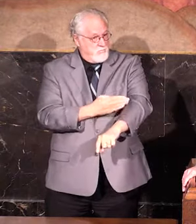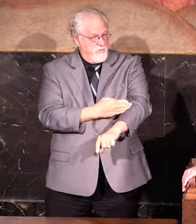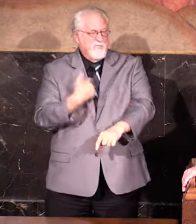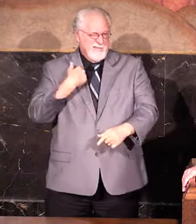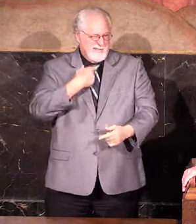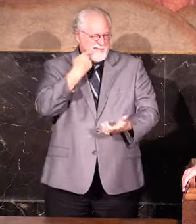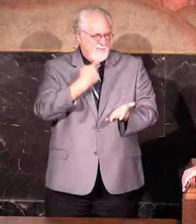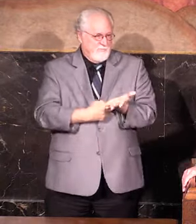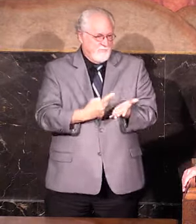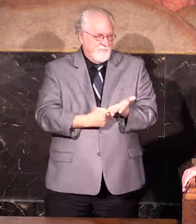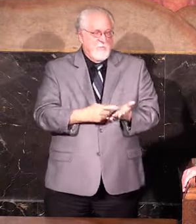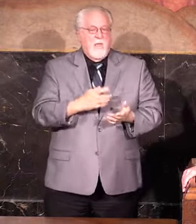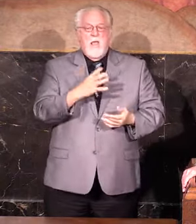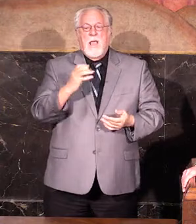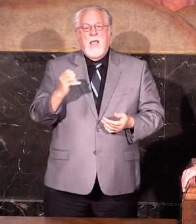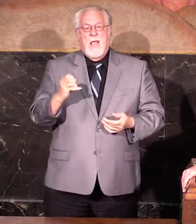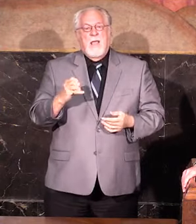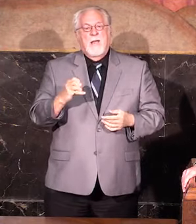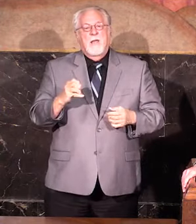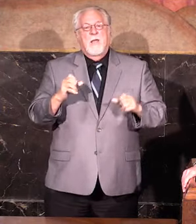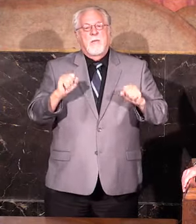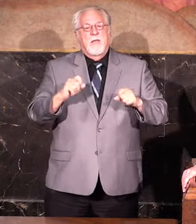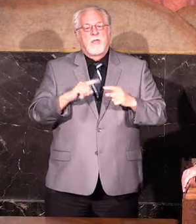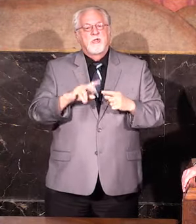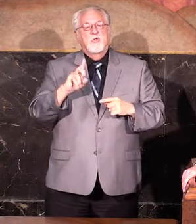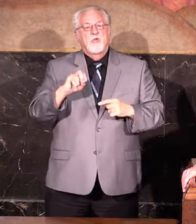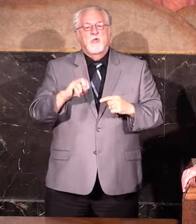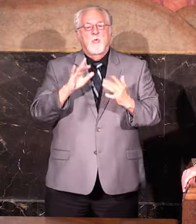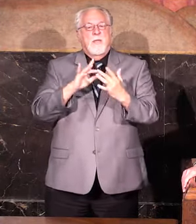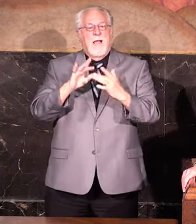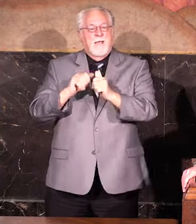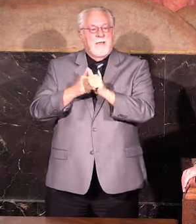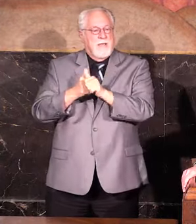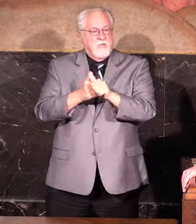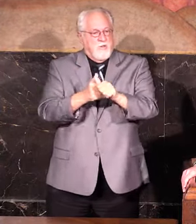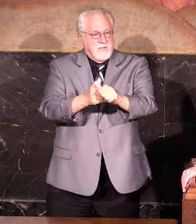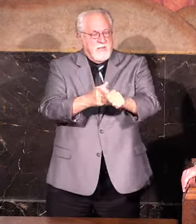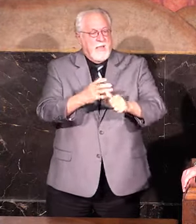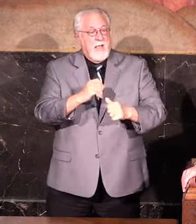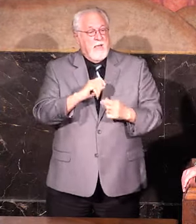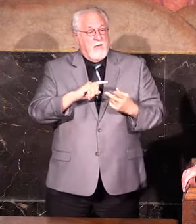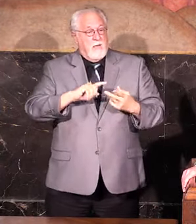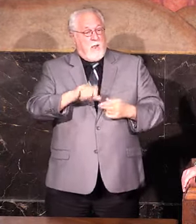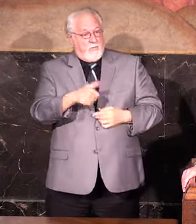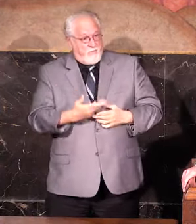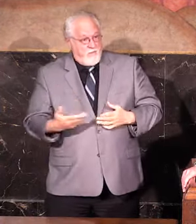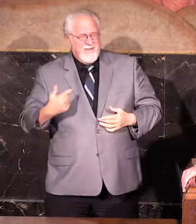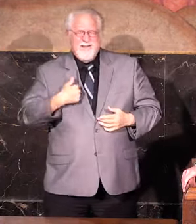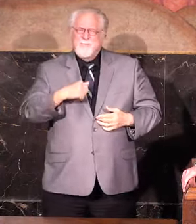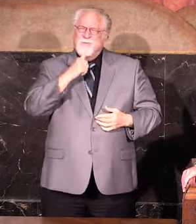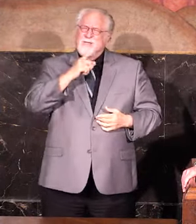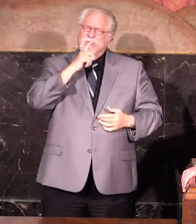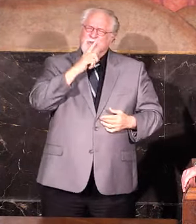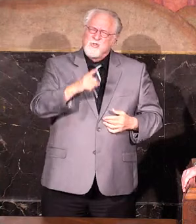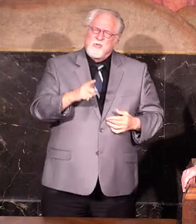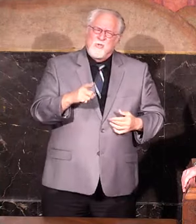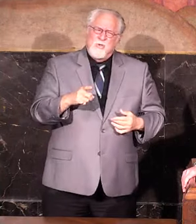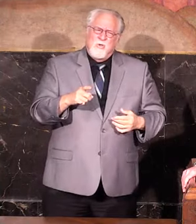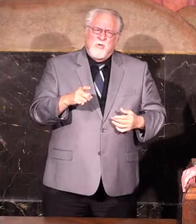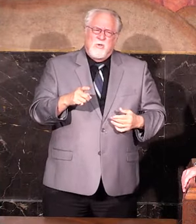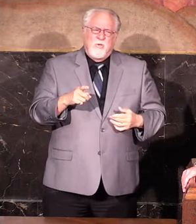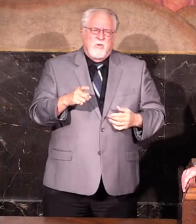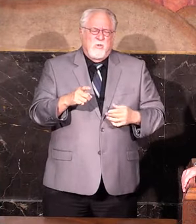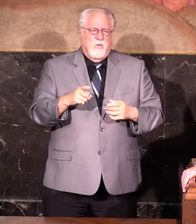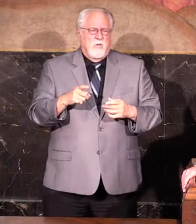today, and your ability to do contact tracing. And I think the other thing that I'm not sure that this is